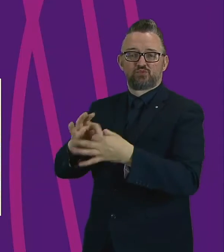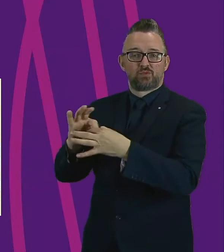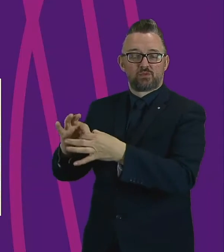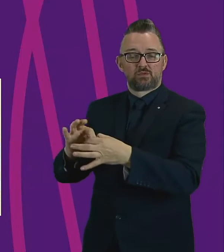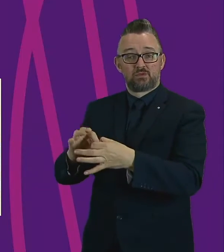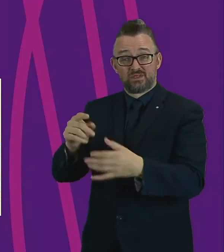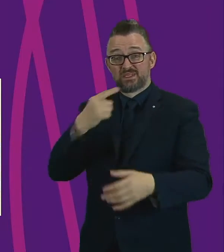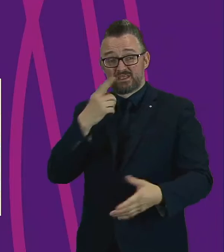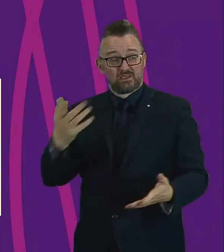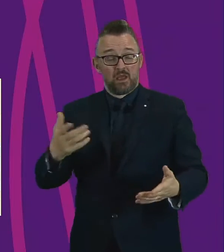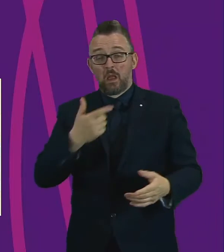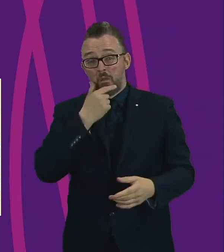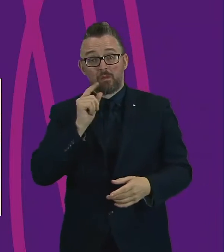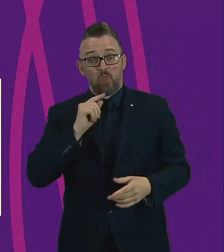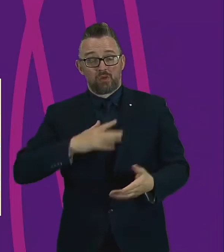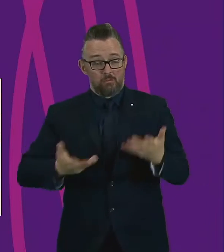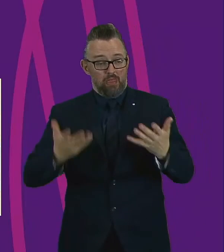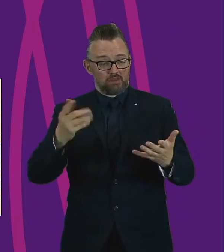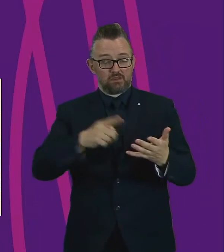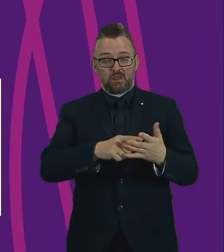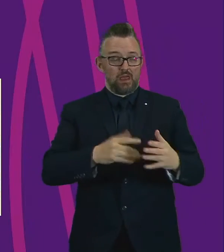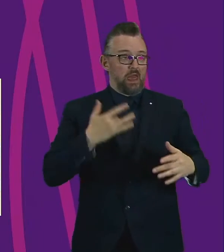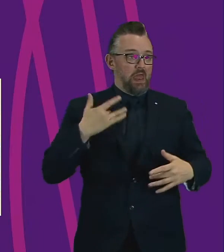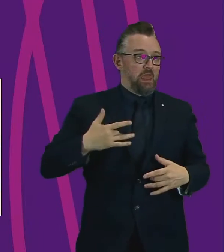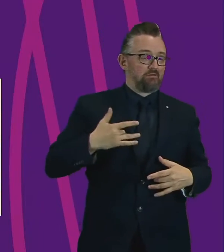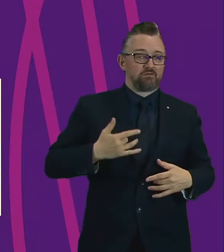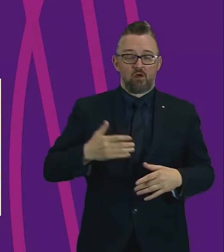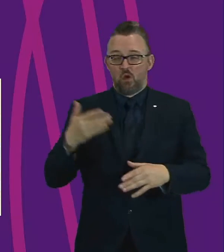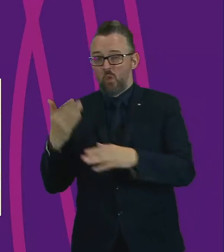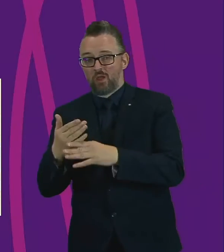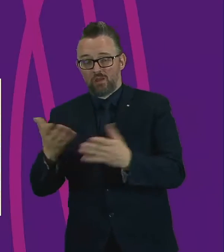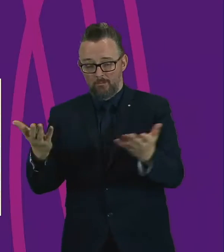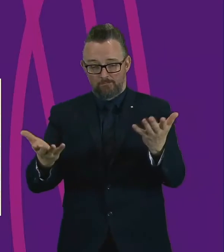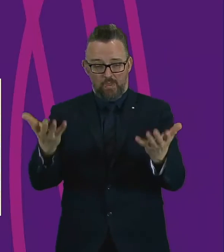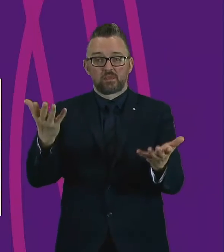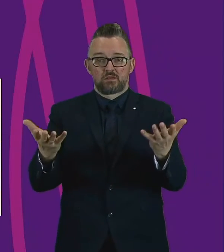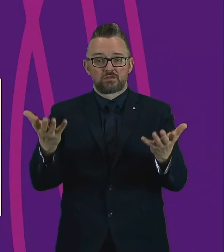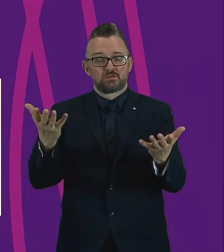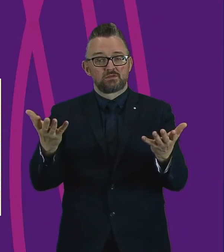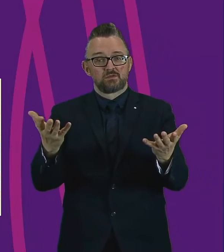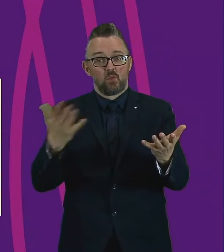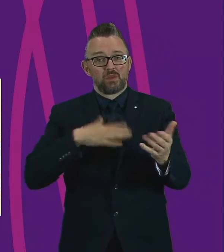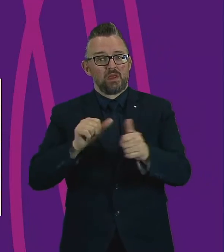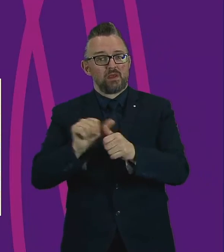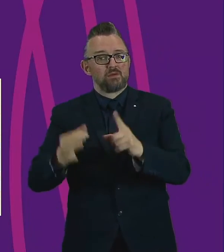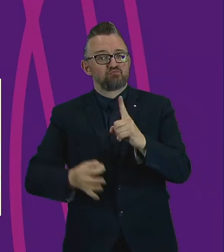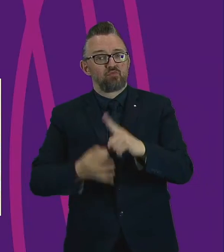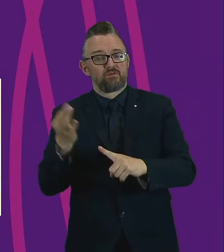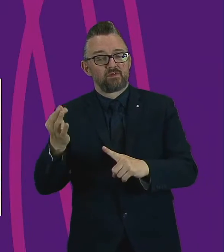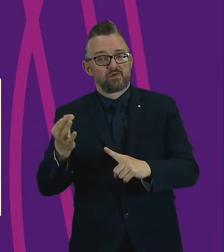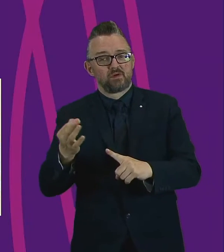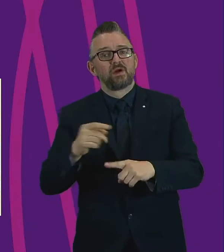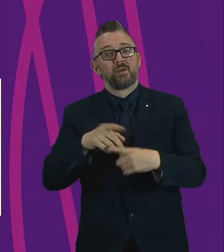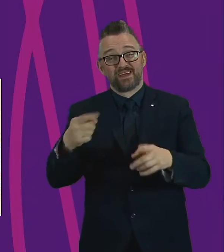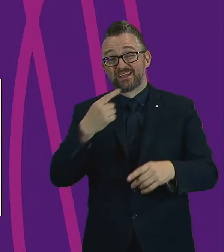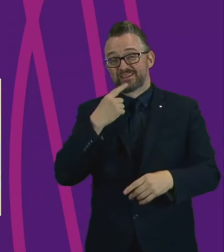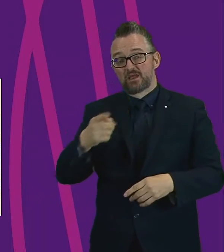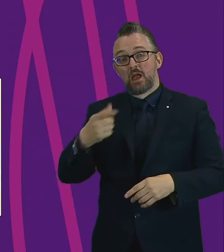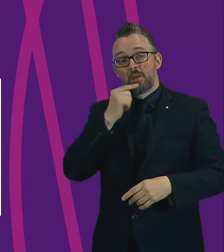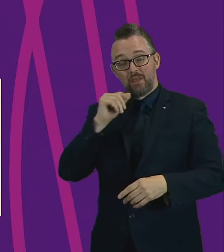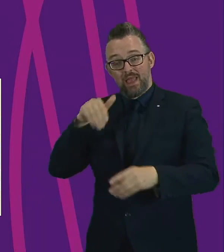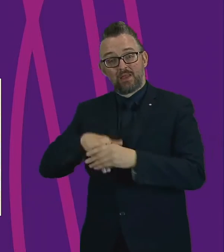to have a better balance between work and life. And it has also shown that when they are at work, people want